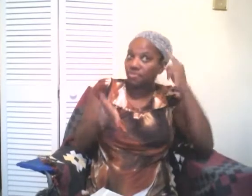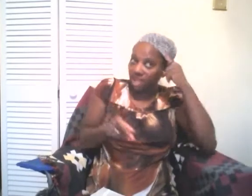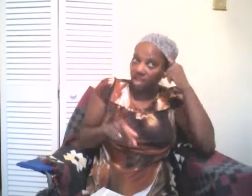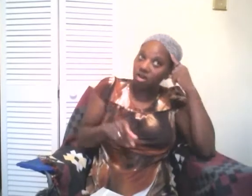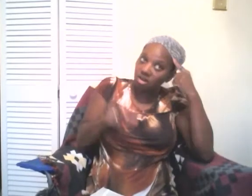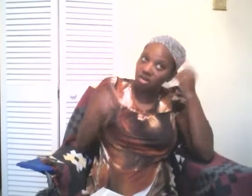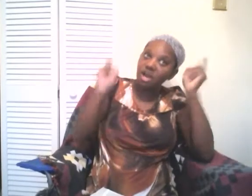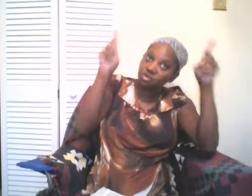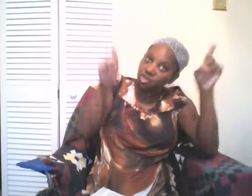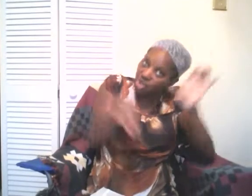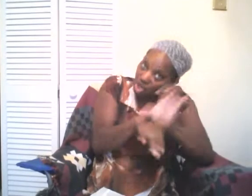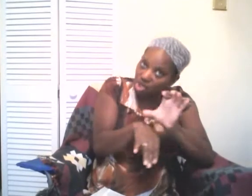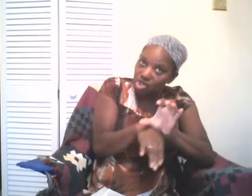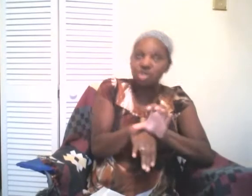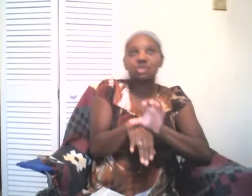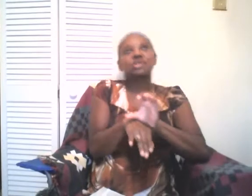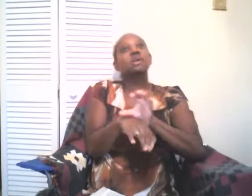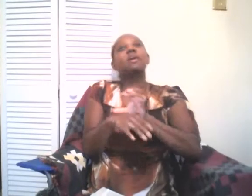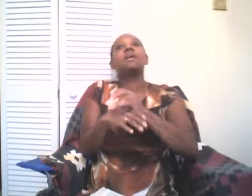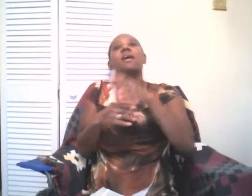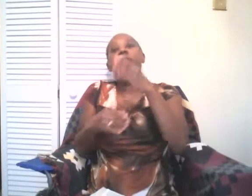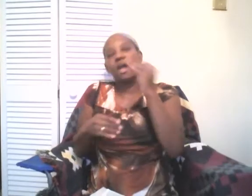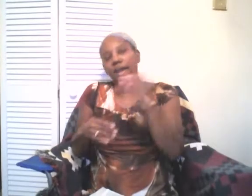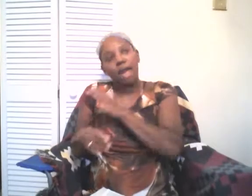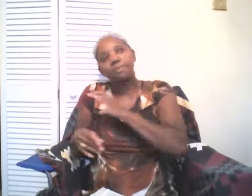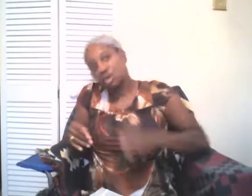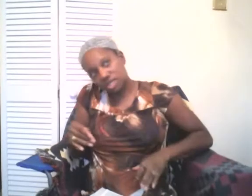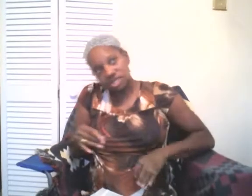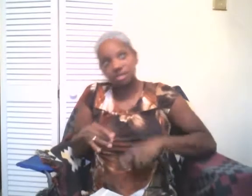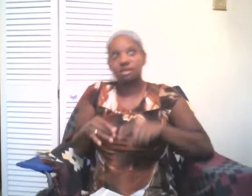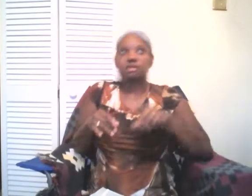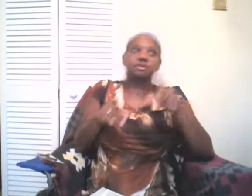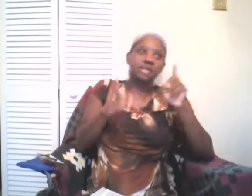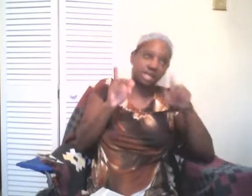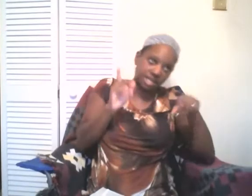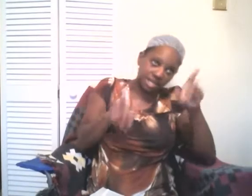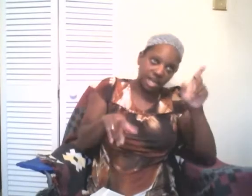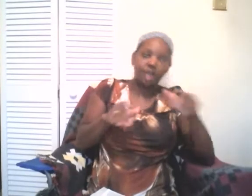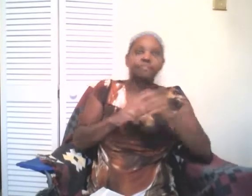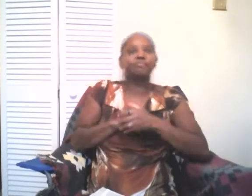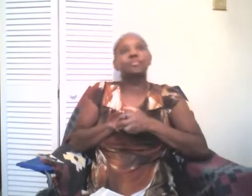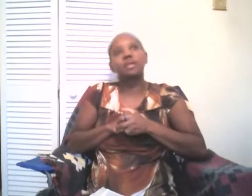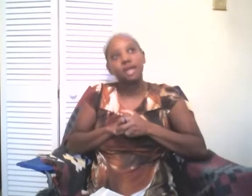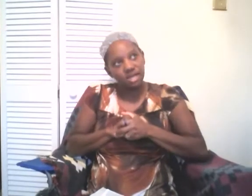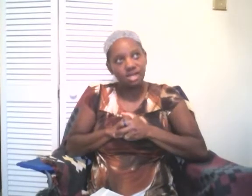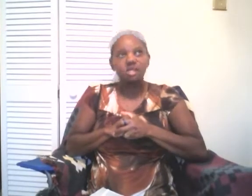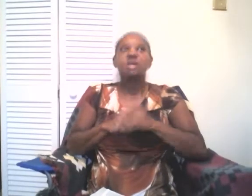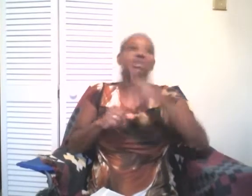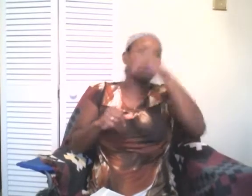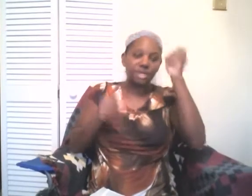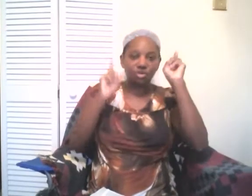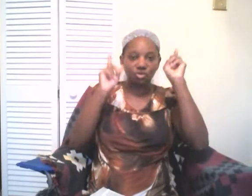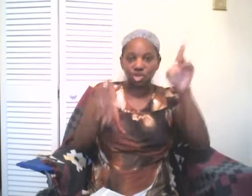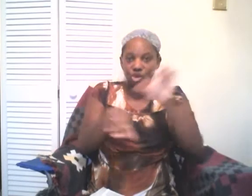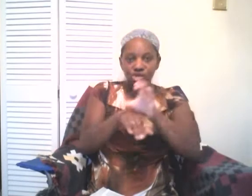think, oh, I go to church and I'm a Christian, da da da da da. Just because you go to church does